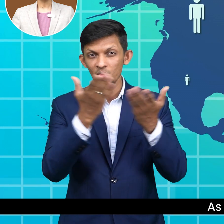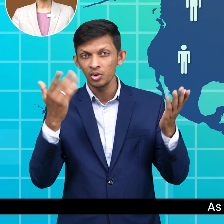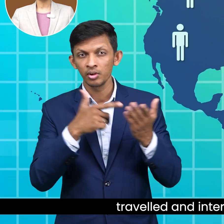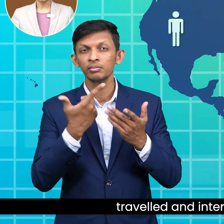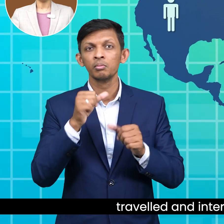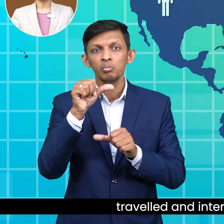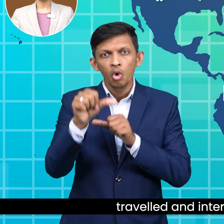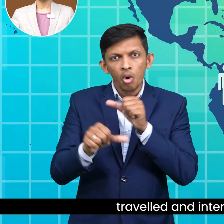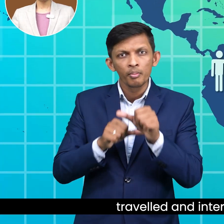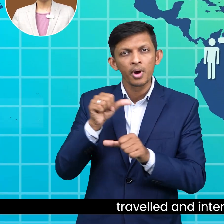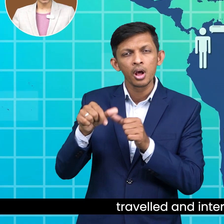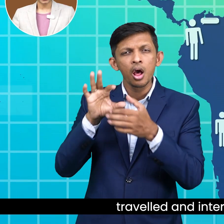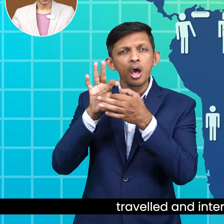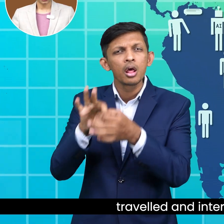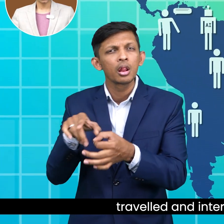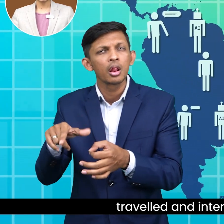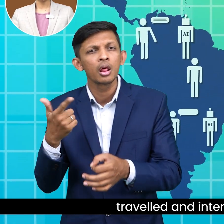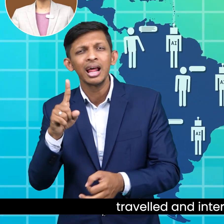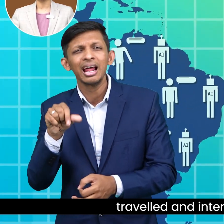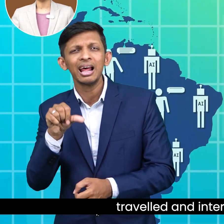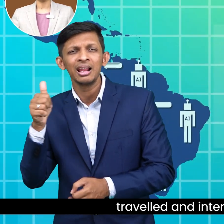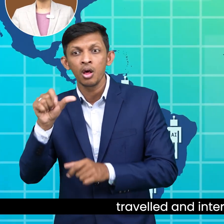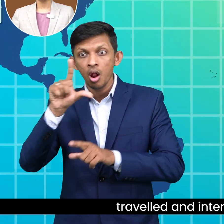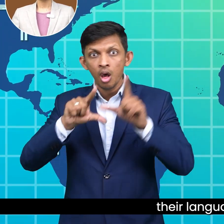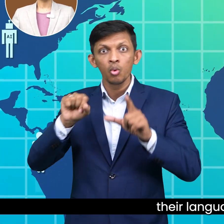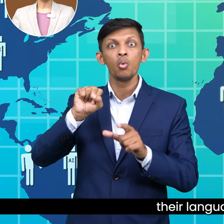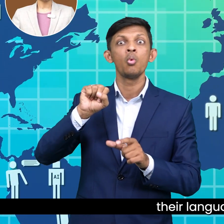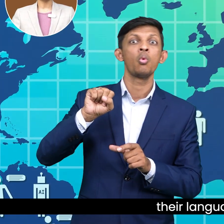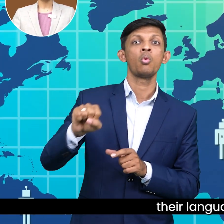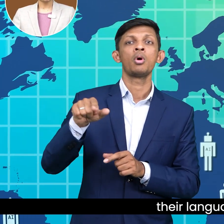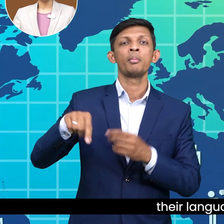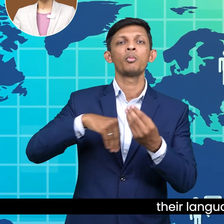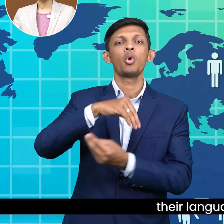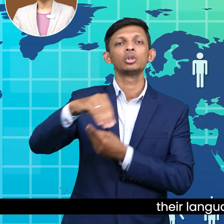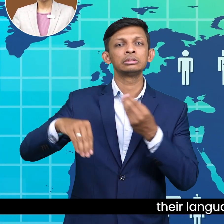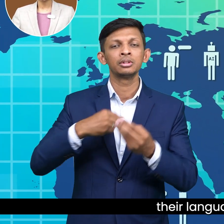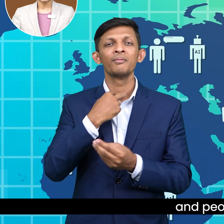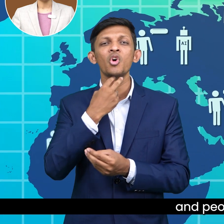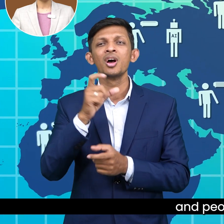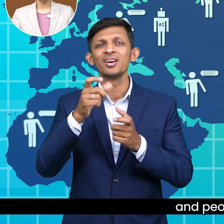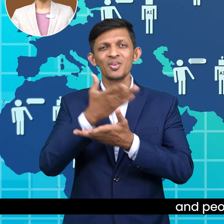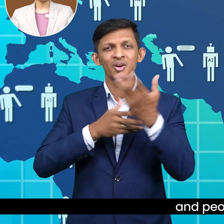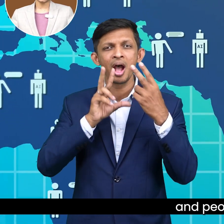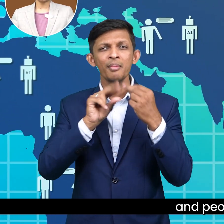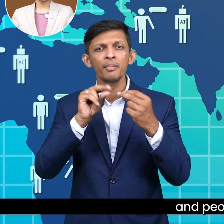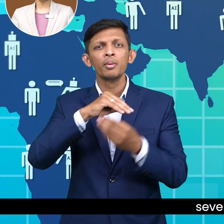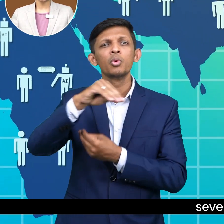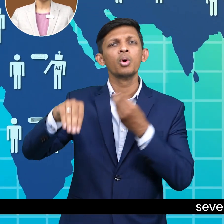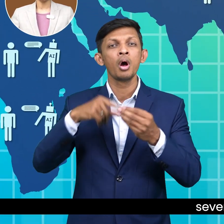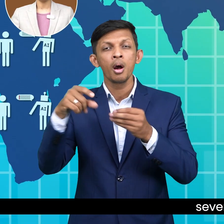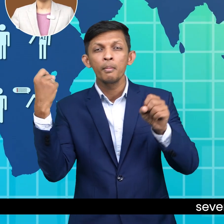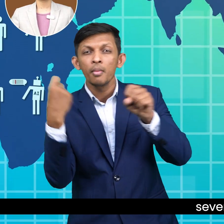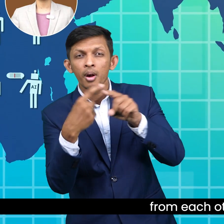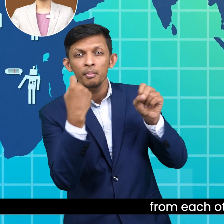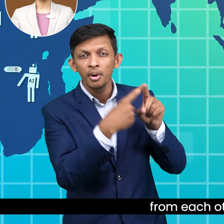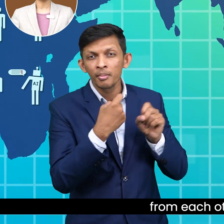As people traveled and interacted with each other, their languages also mixed and people adapted